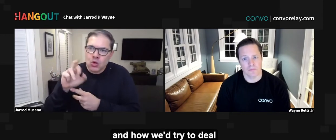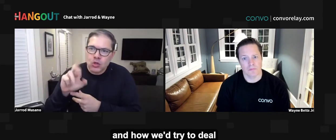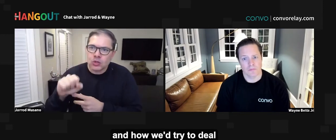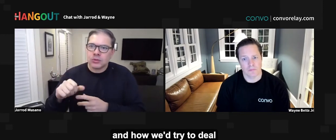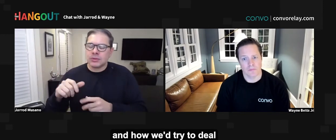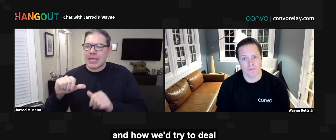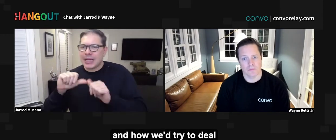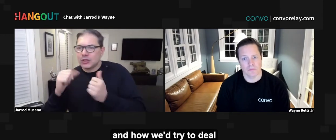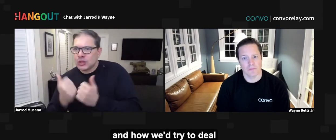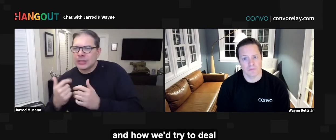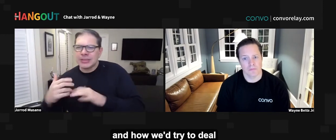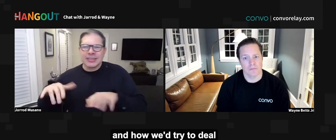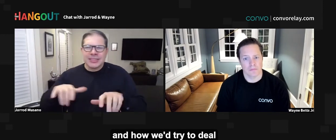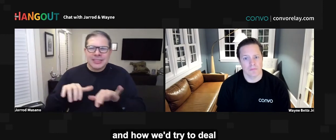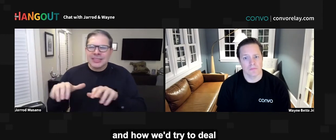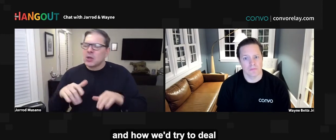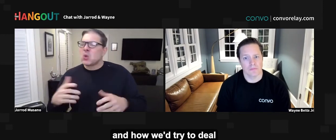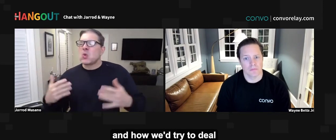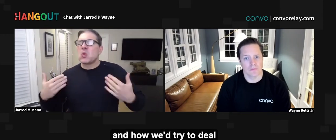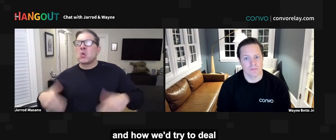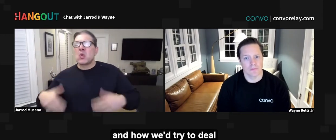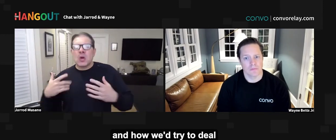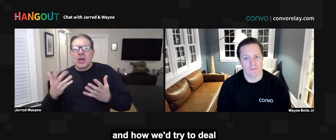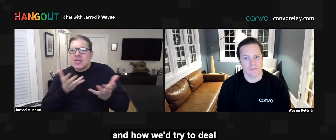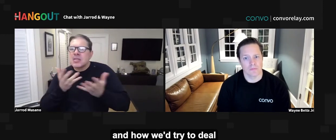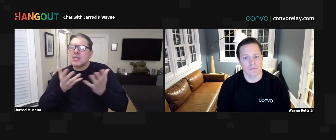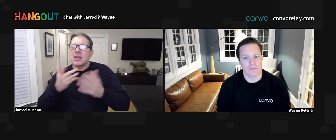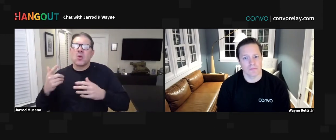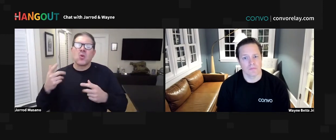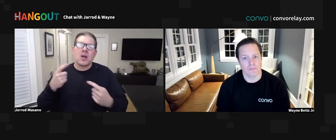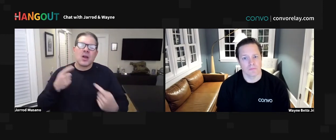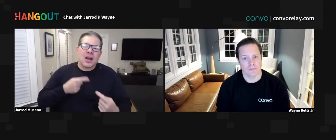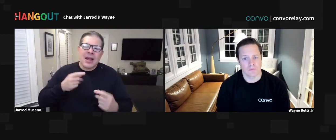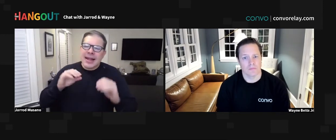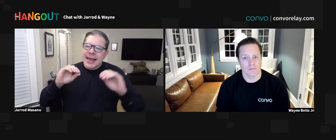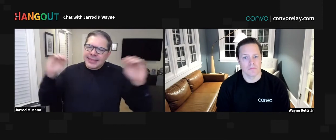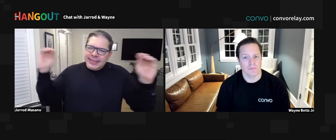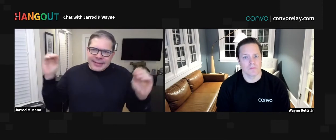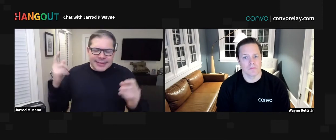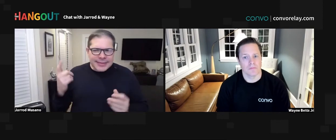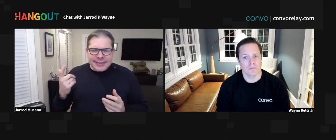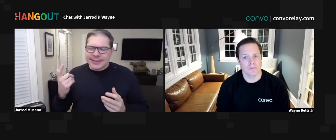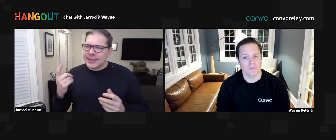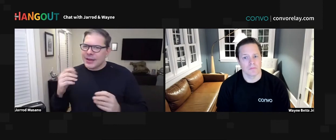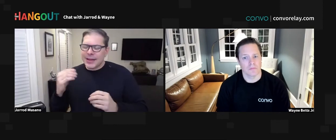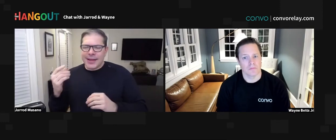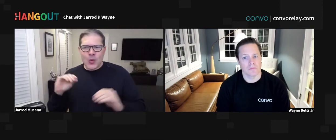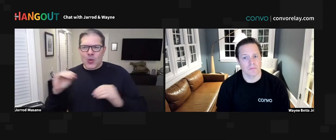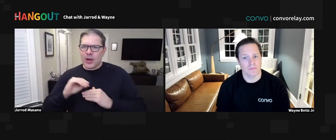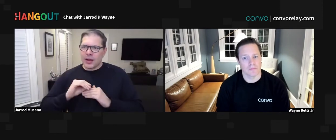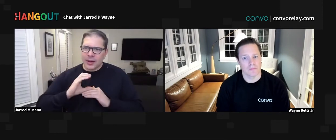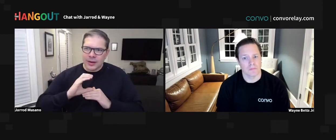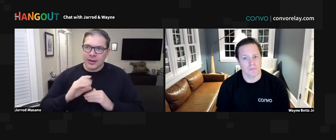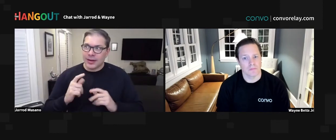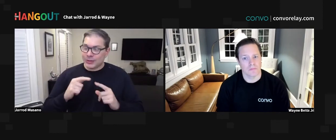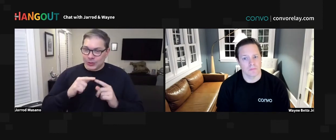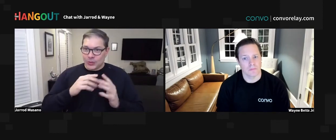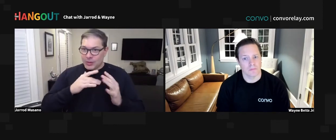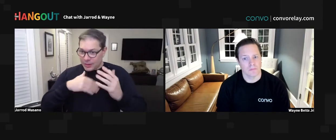out. Now we try to deal with New York brokers. I mean, it was a real